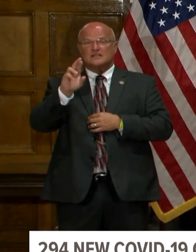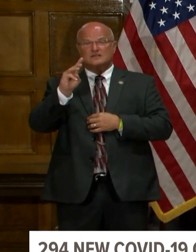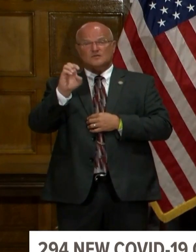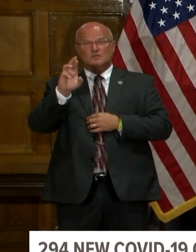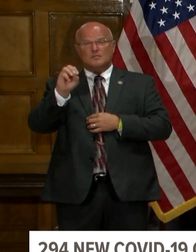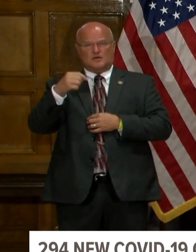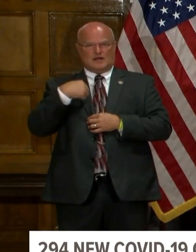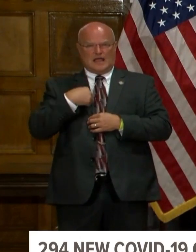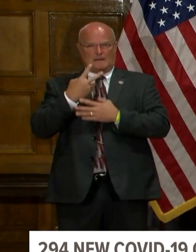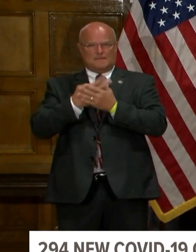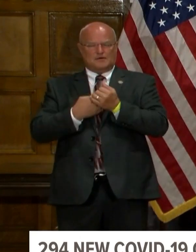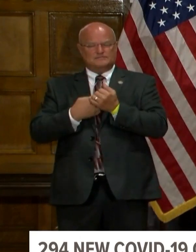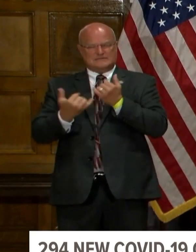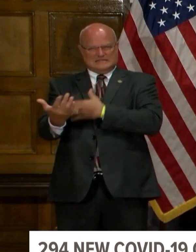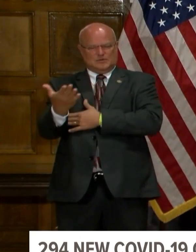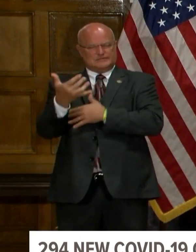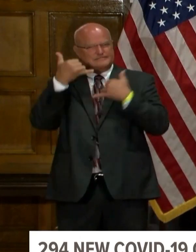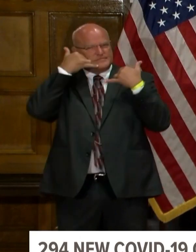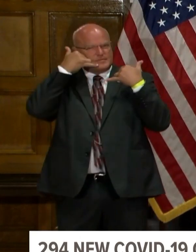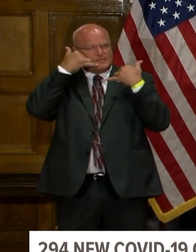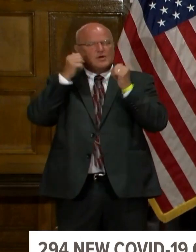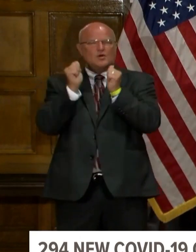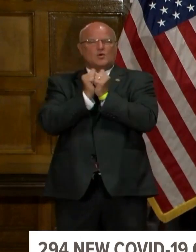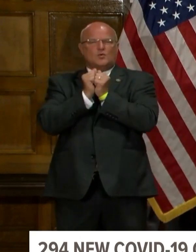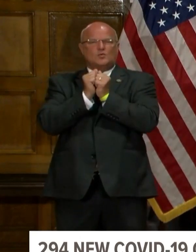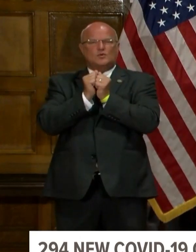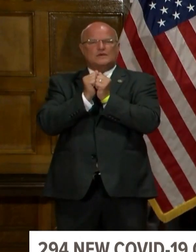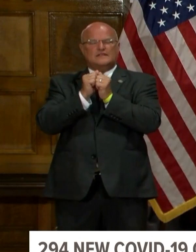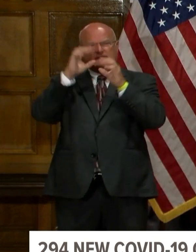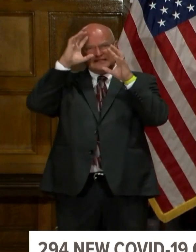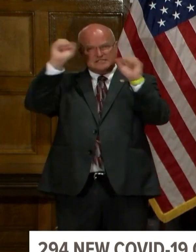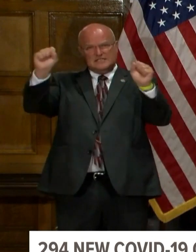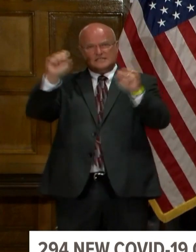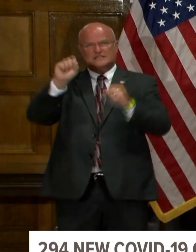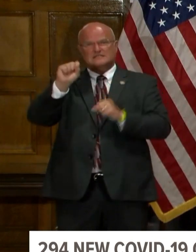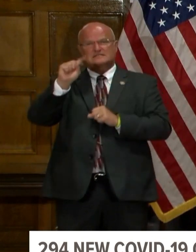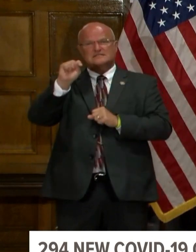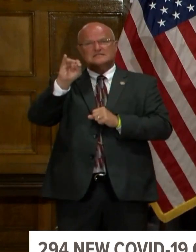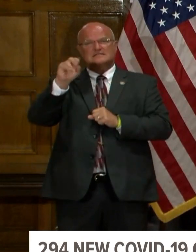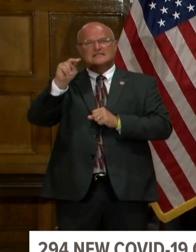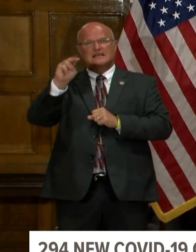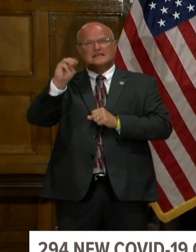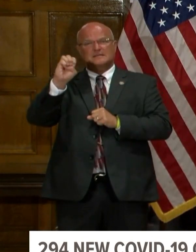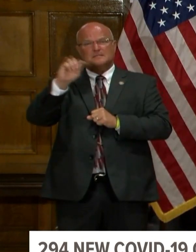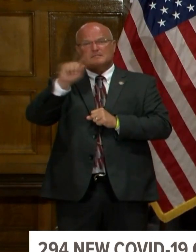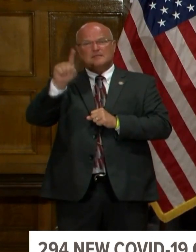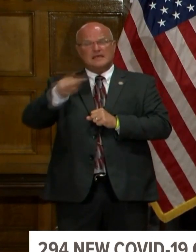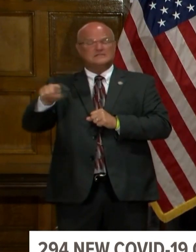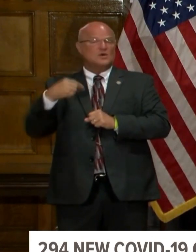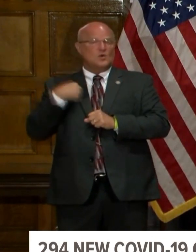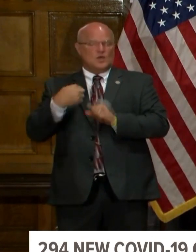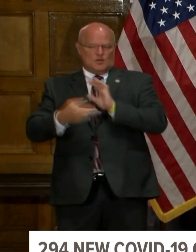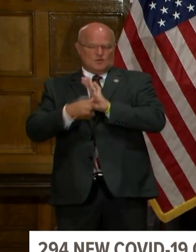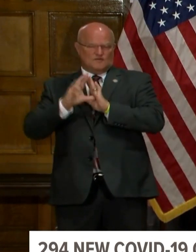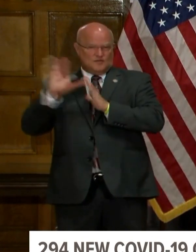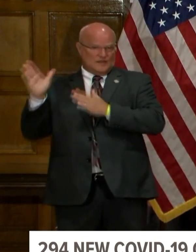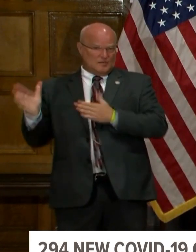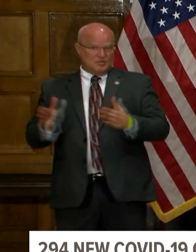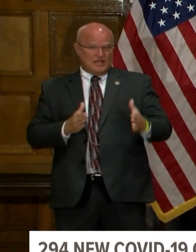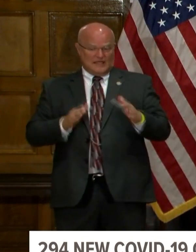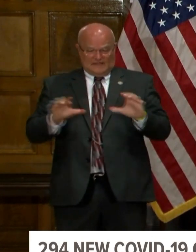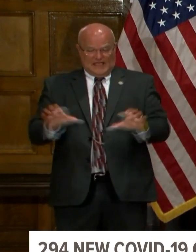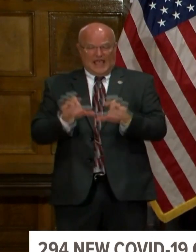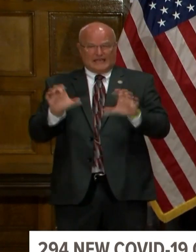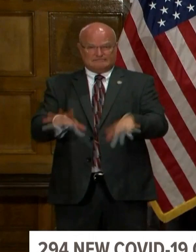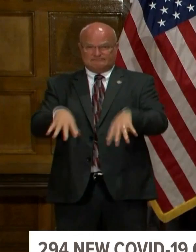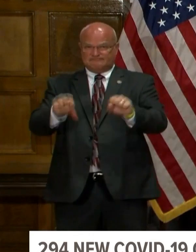and I both were on the phone today with Chancellor Steinmetz. We reviewed their plan, the actions